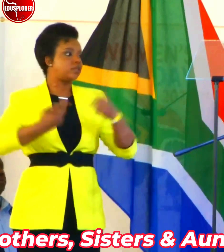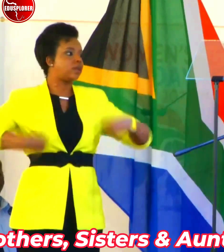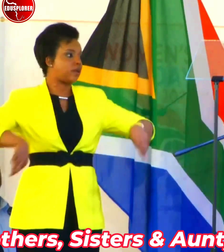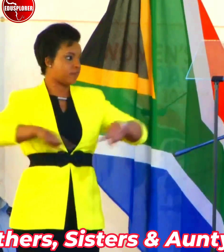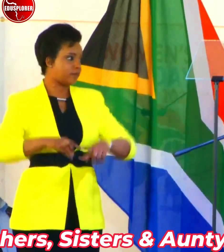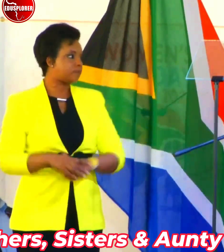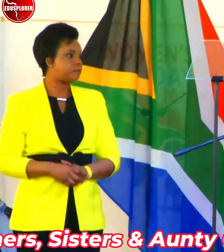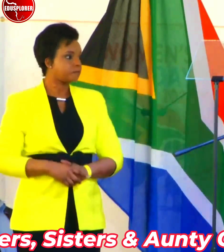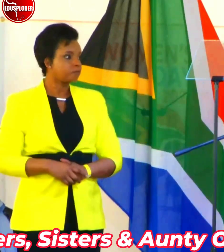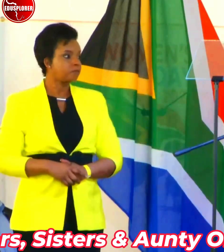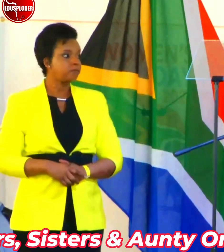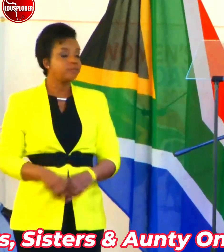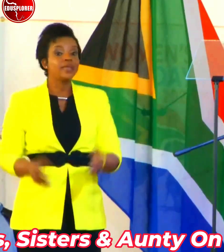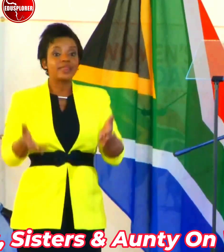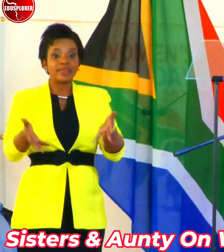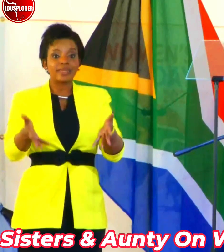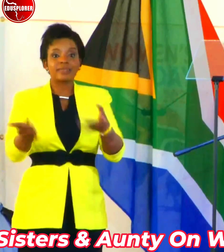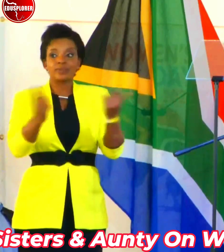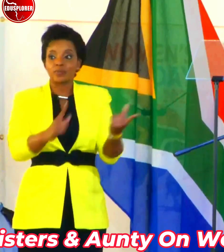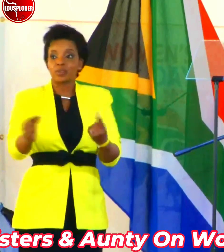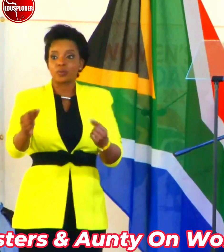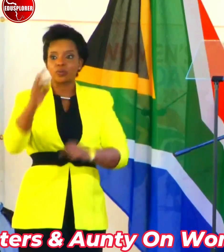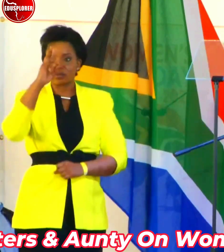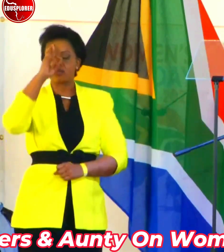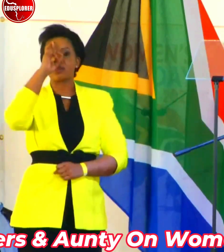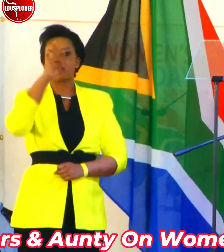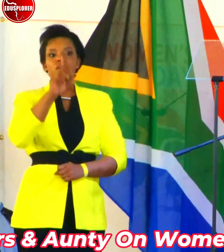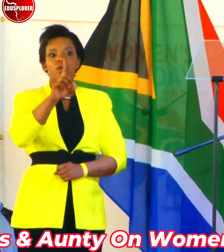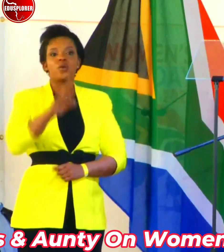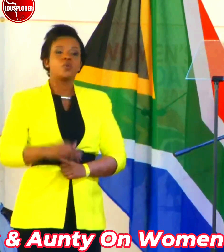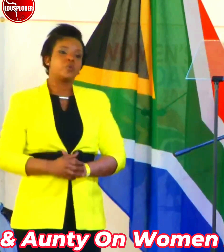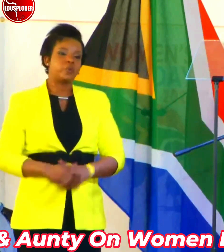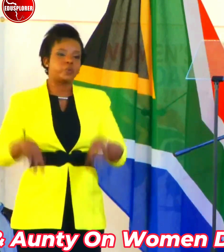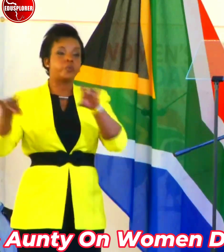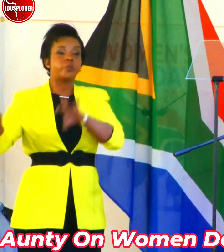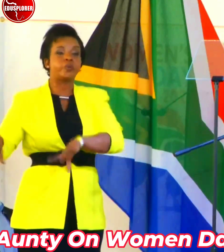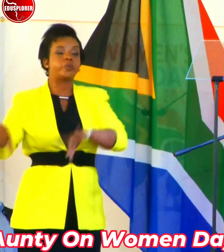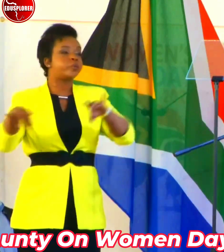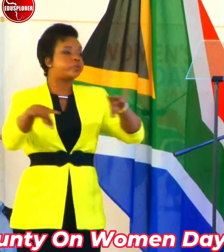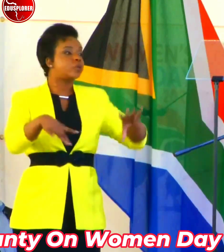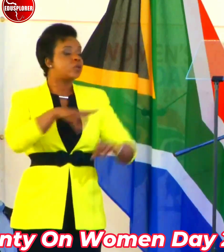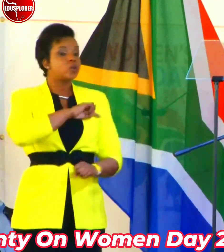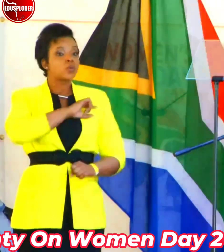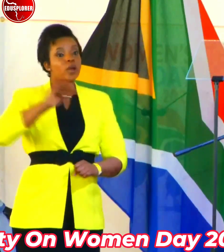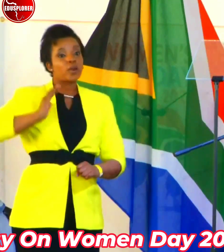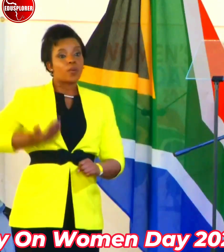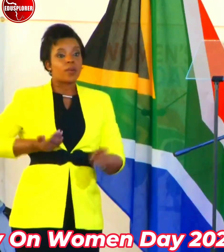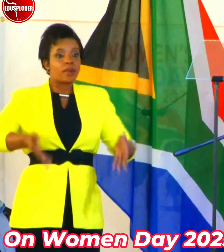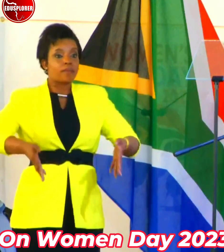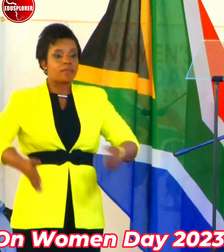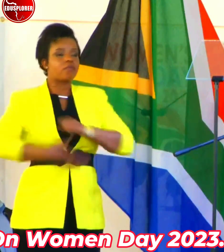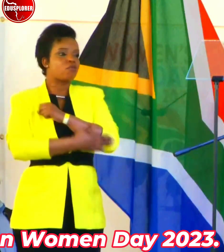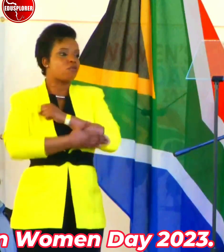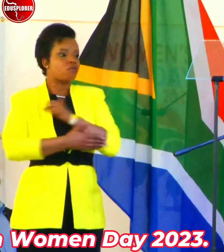As we do this, we recall the suffering that the women of our country have endured for